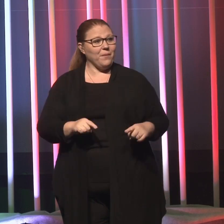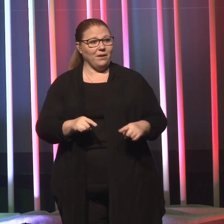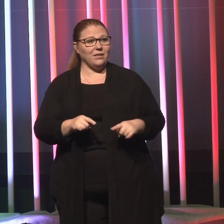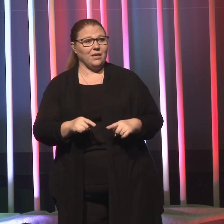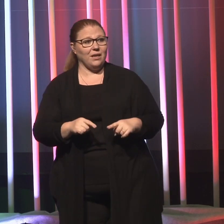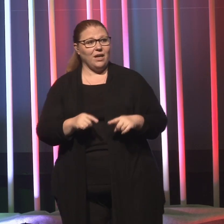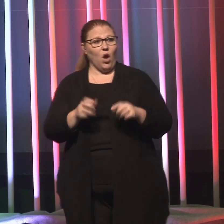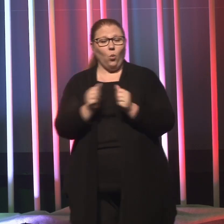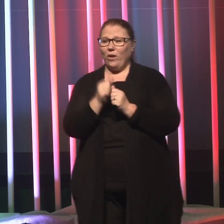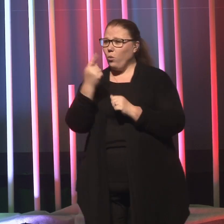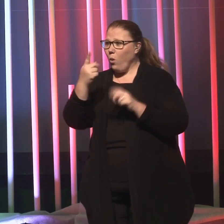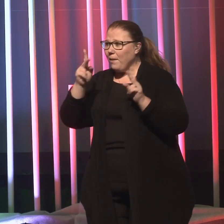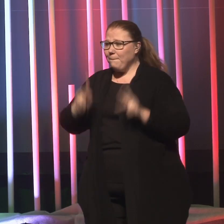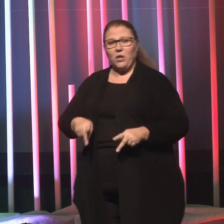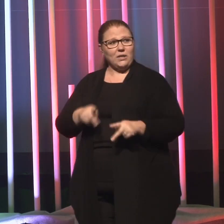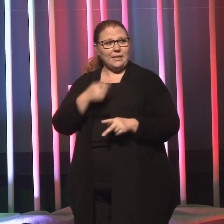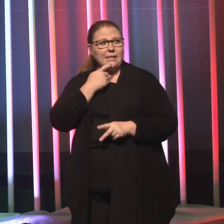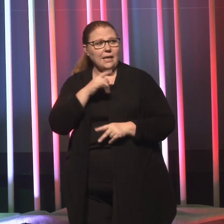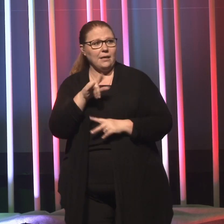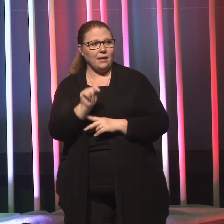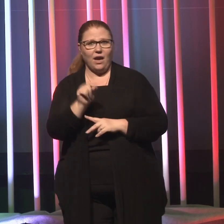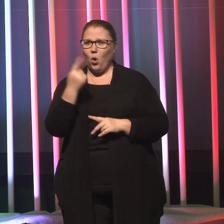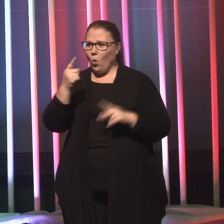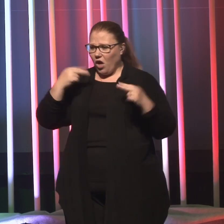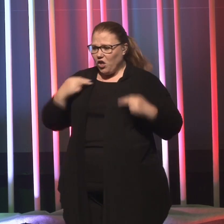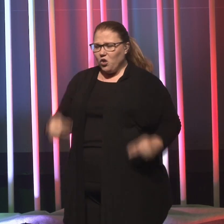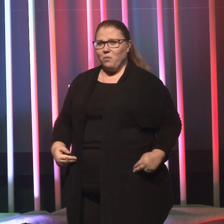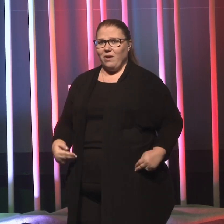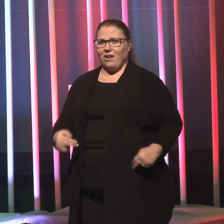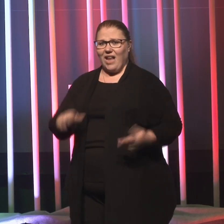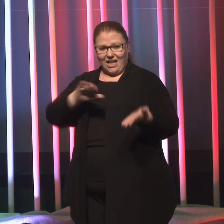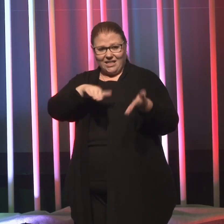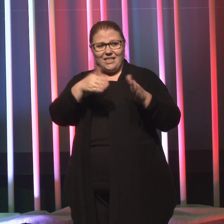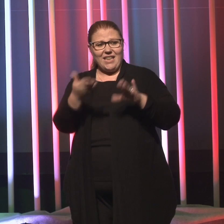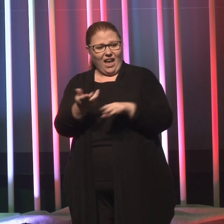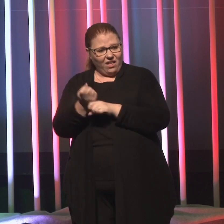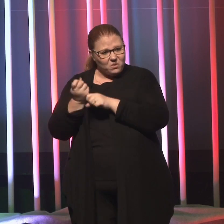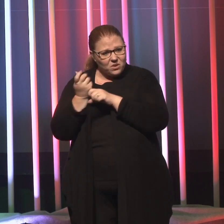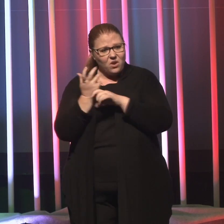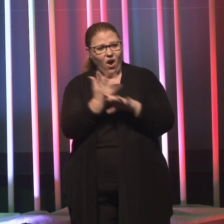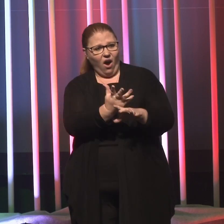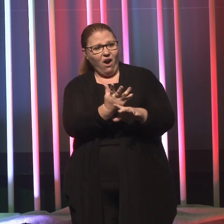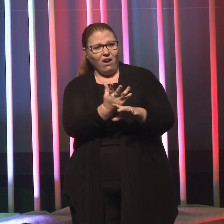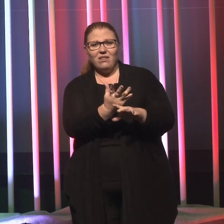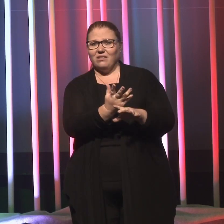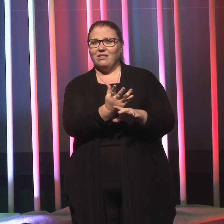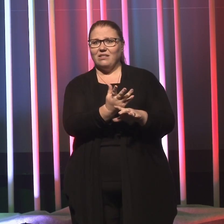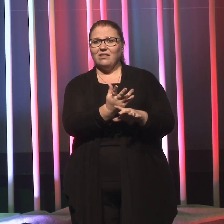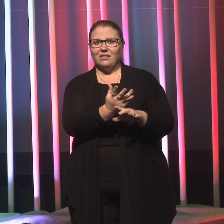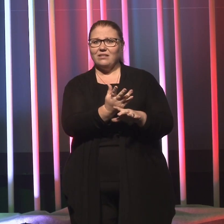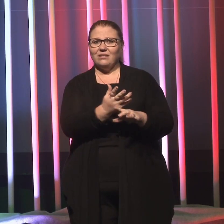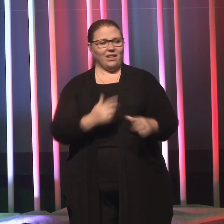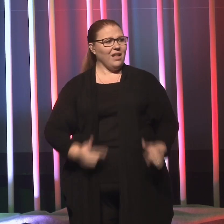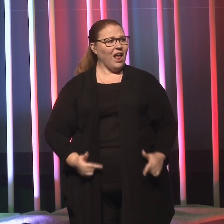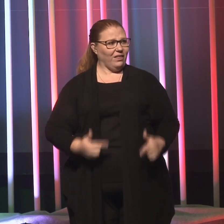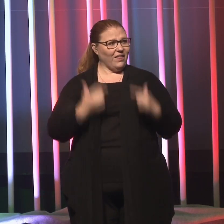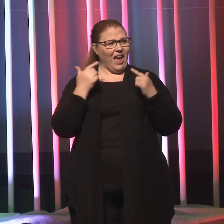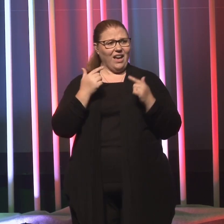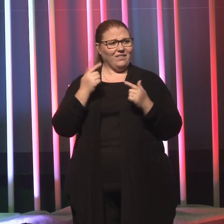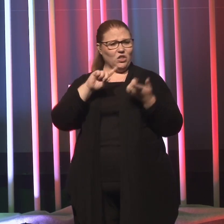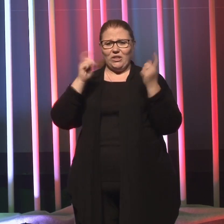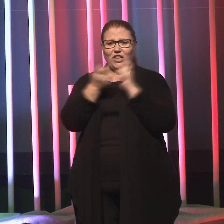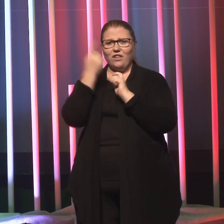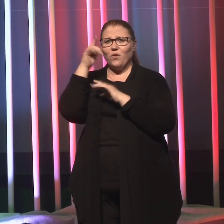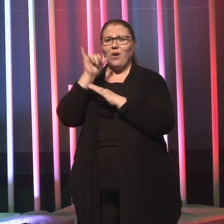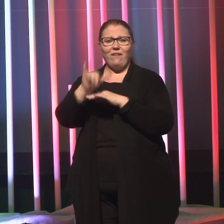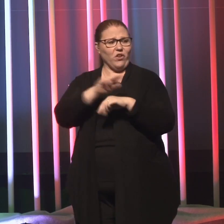one mouth of one human being, death was spoken into existence. Lives would be forever changed.